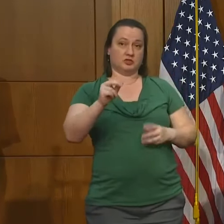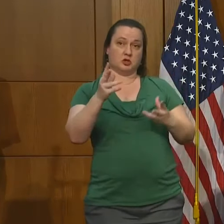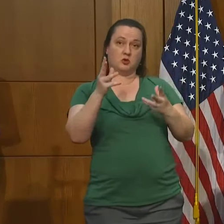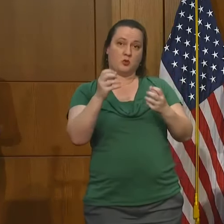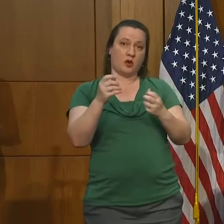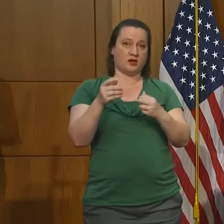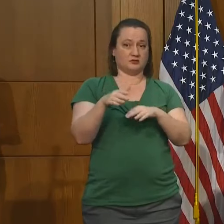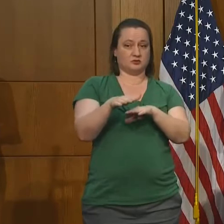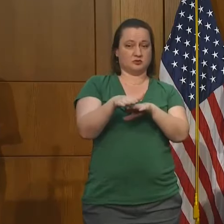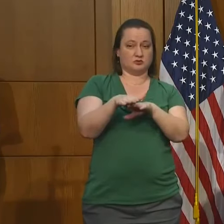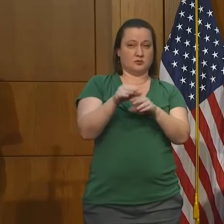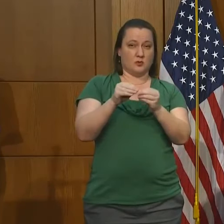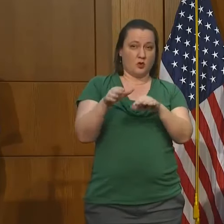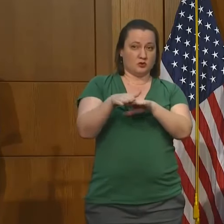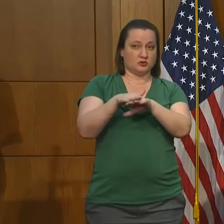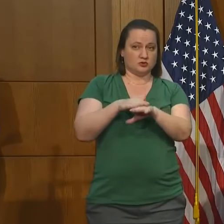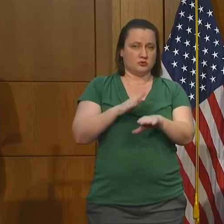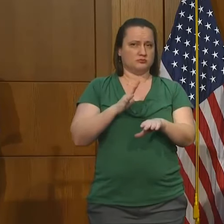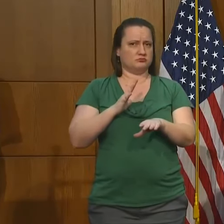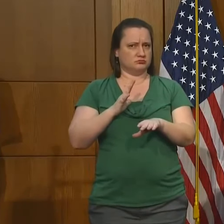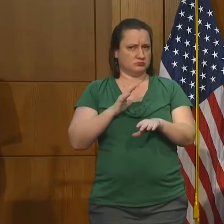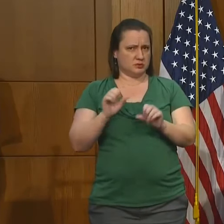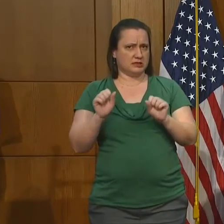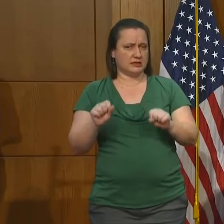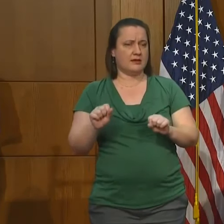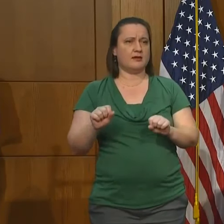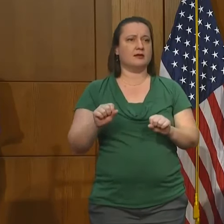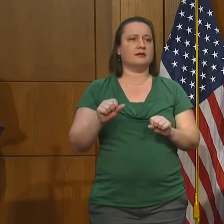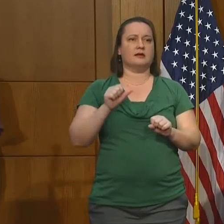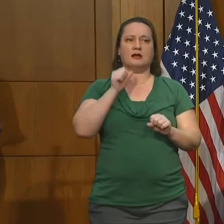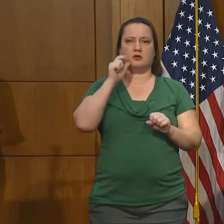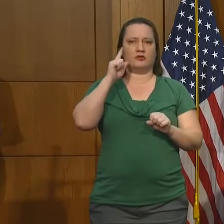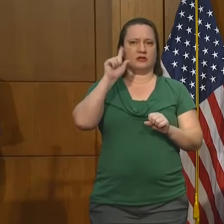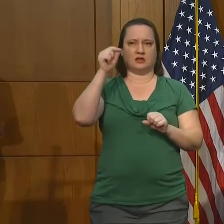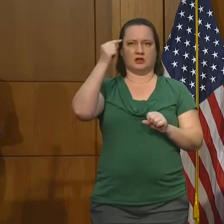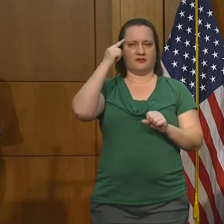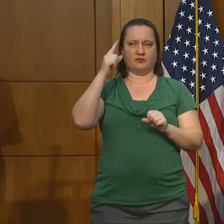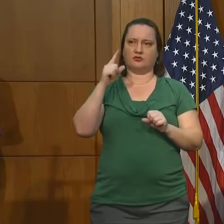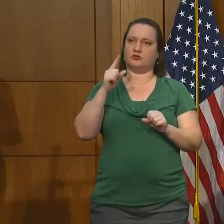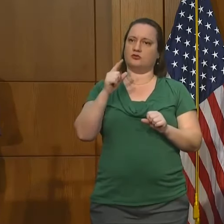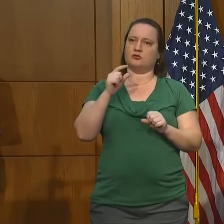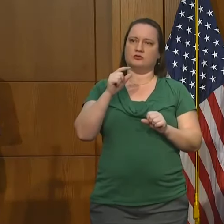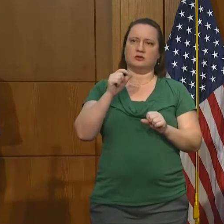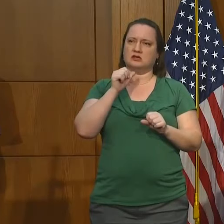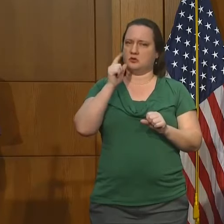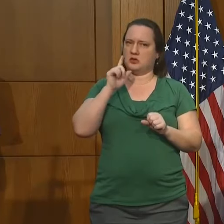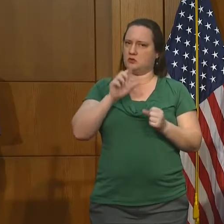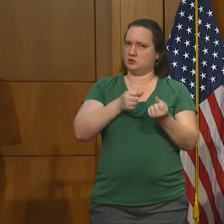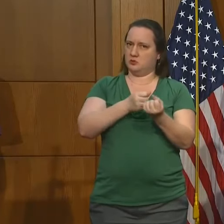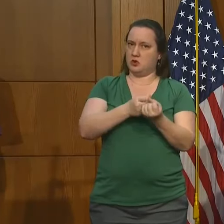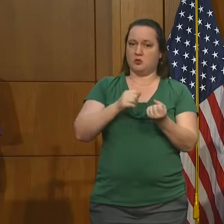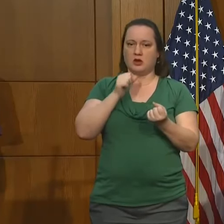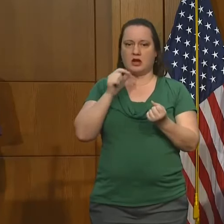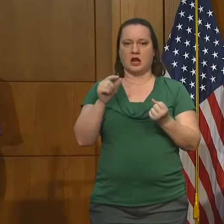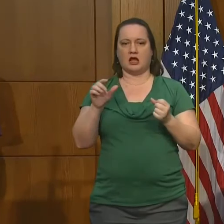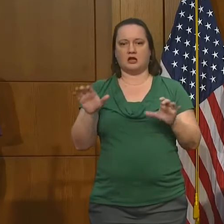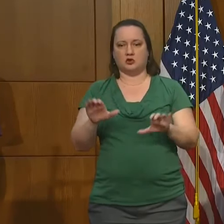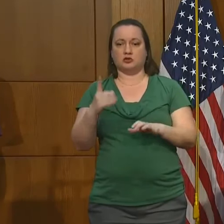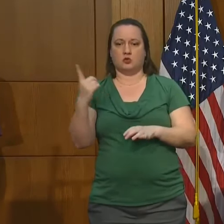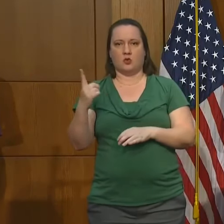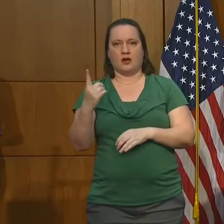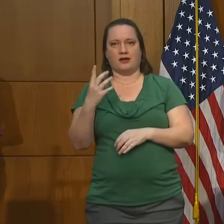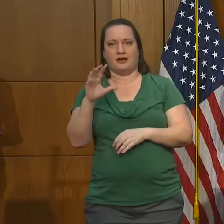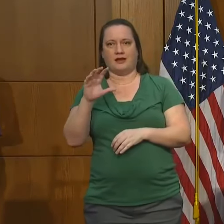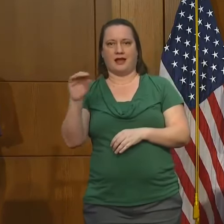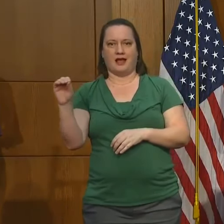a little slower, they can. However, I do not think the governor would support, and we're not encouraging one county to play by one set of rules.